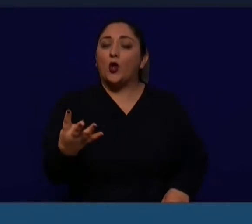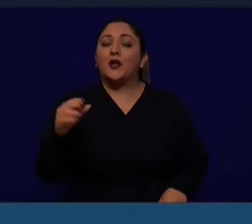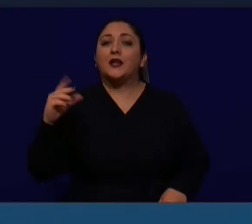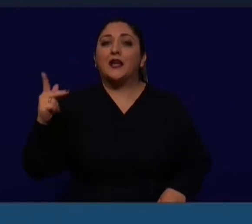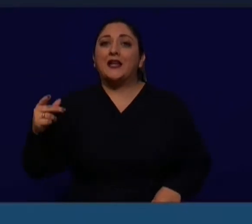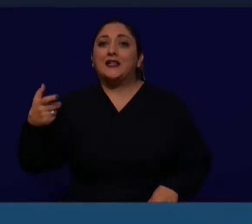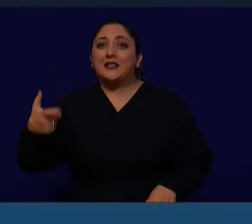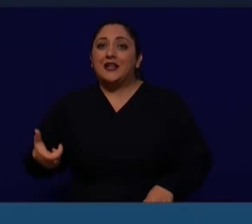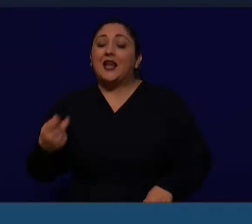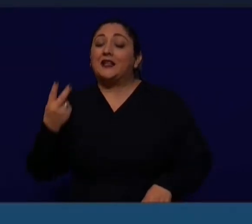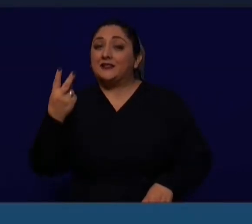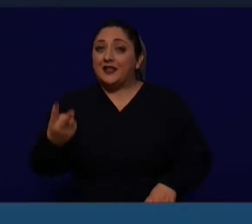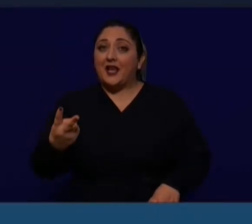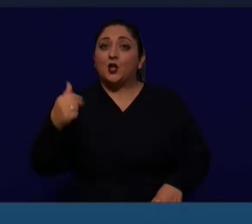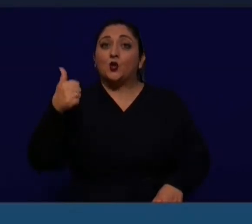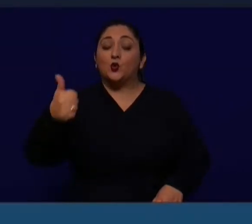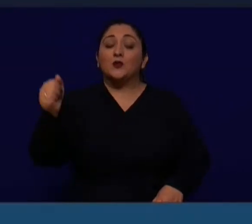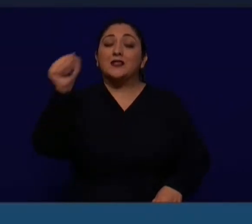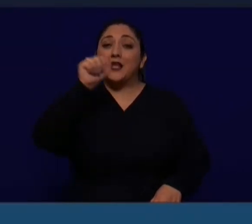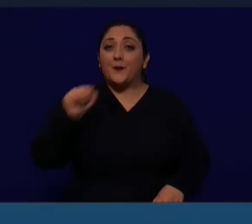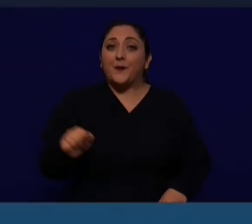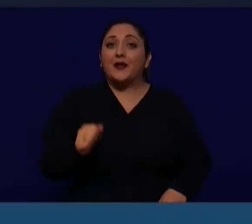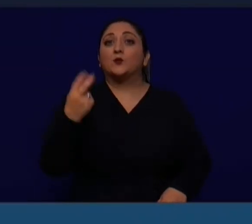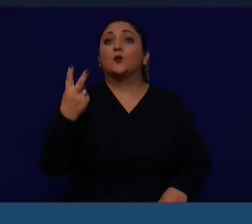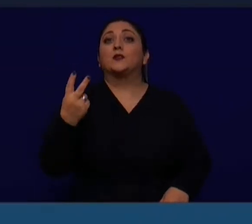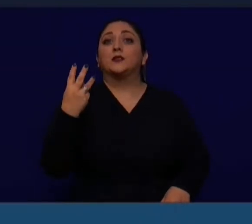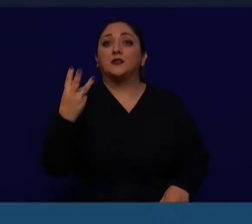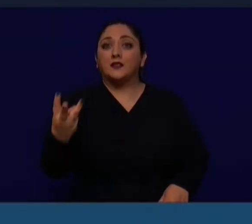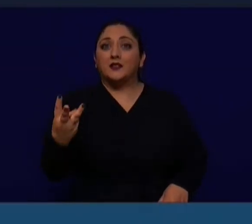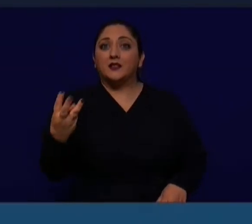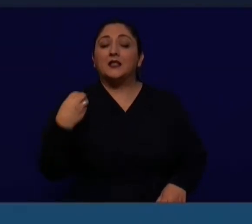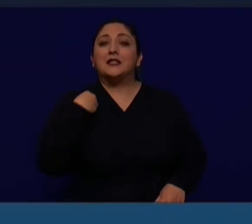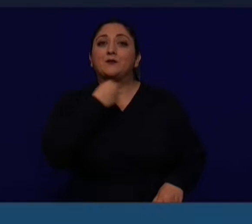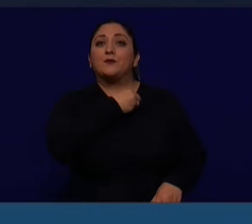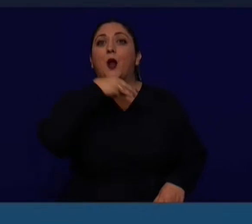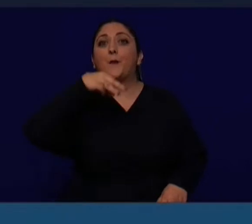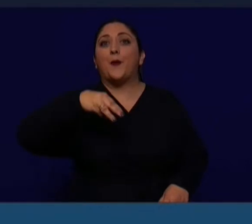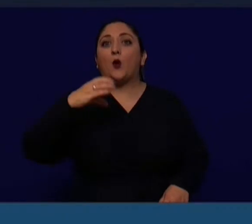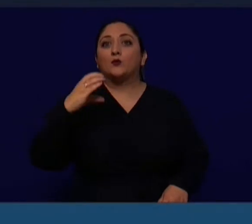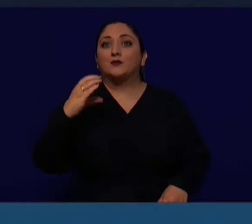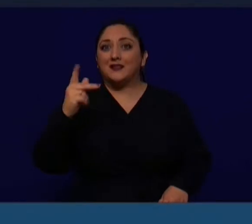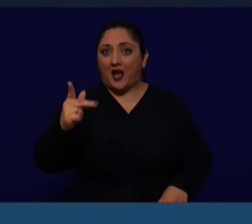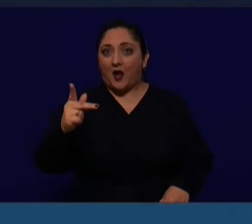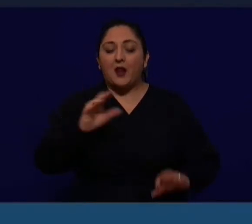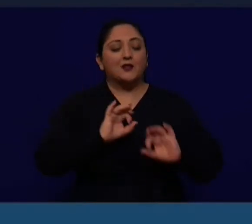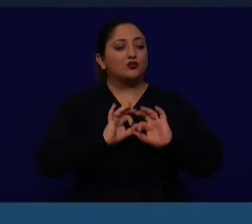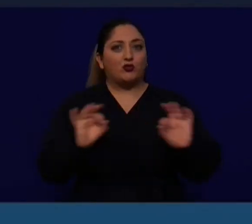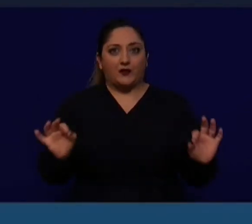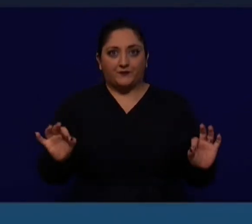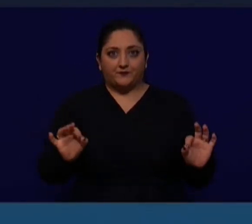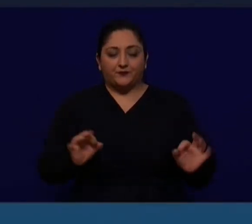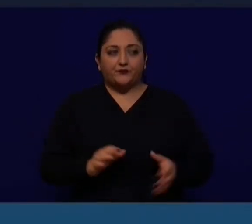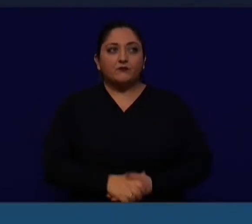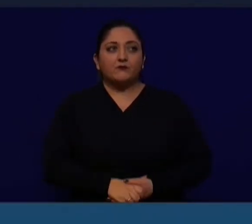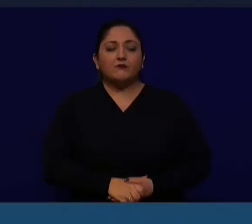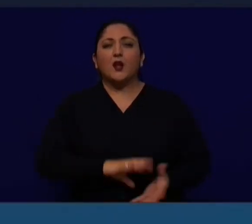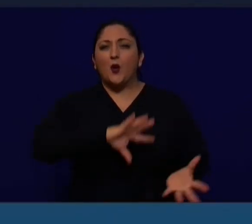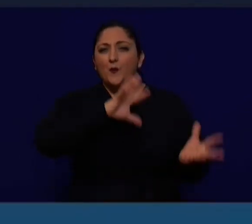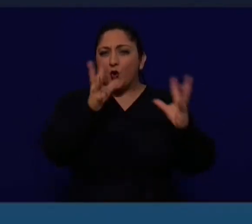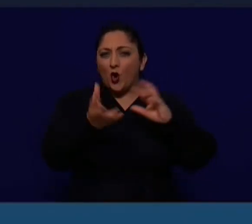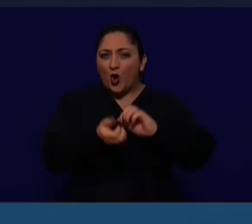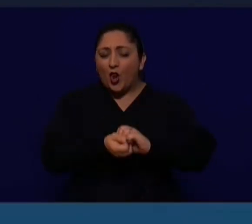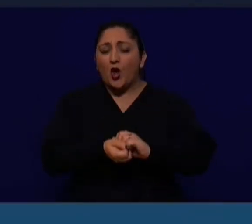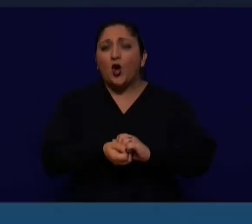il-Good Samaritan għandna 23 u Mount Carmel bħalissa m'għandna l-ebda każ attiv. Total tal-każijiet